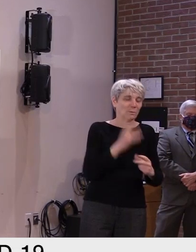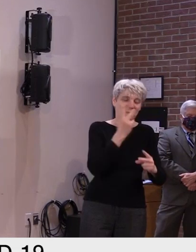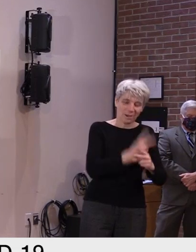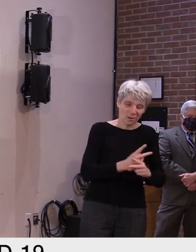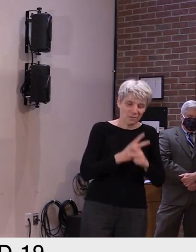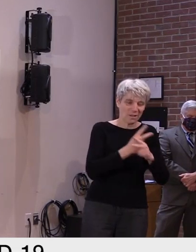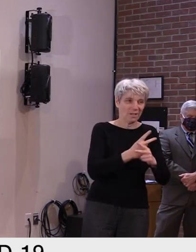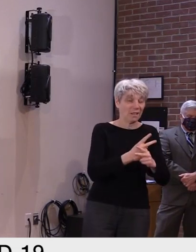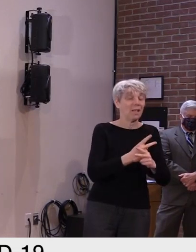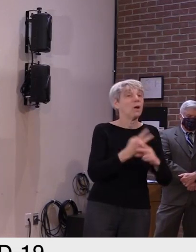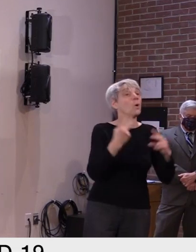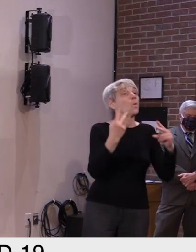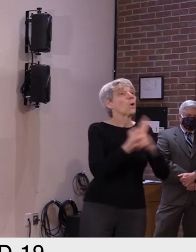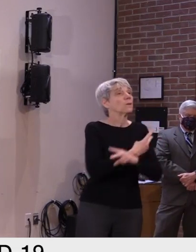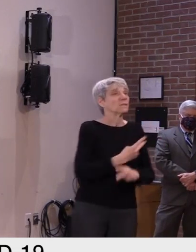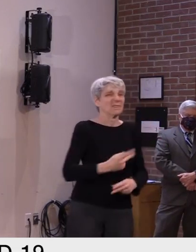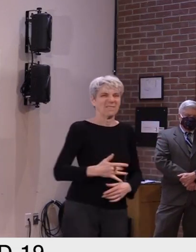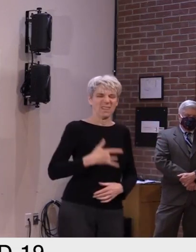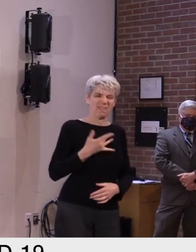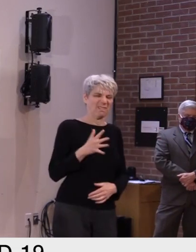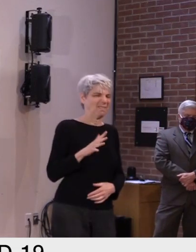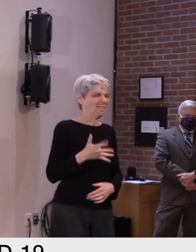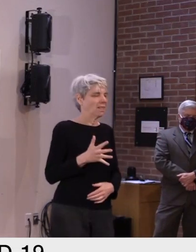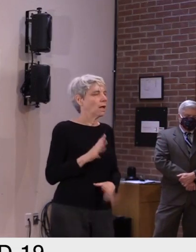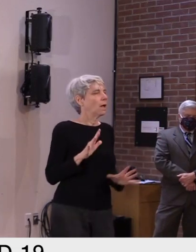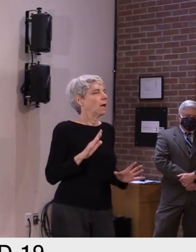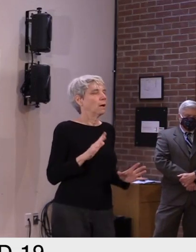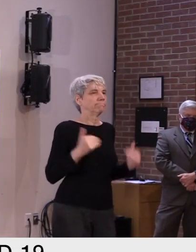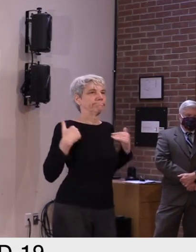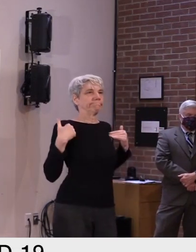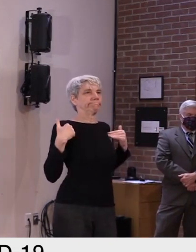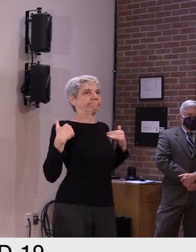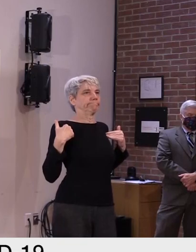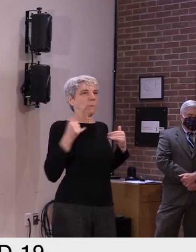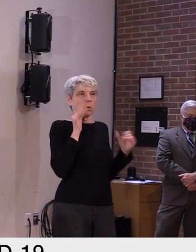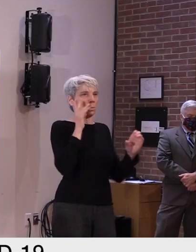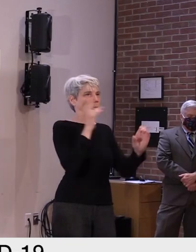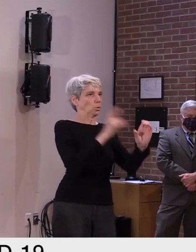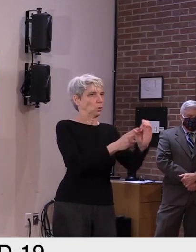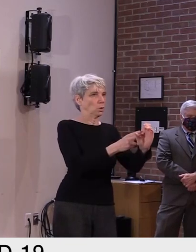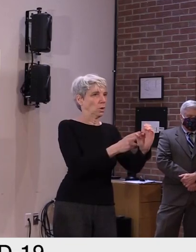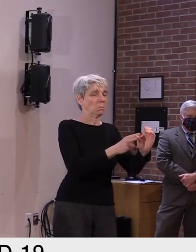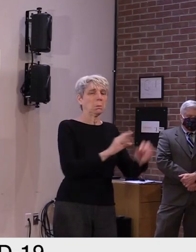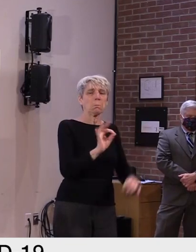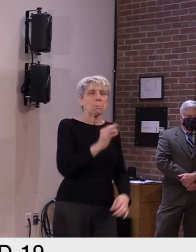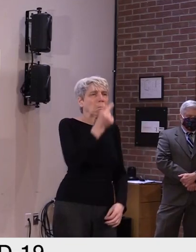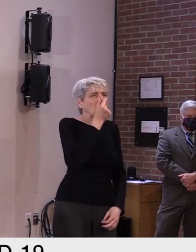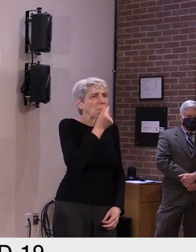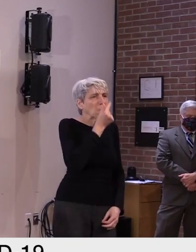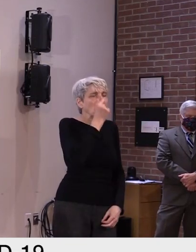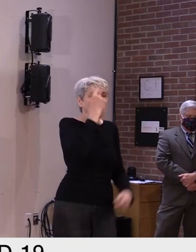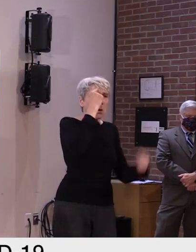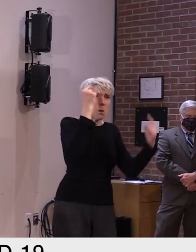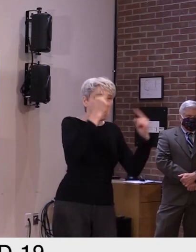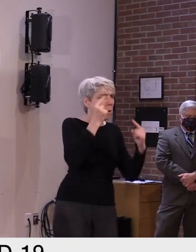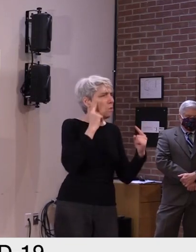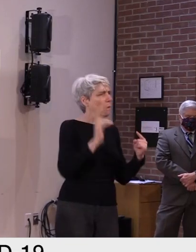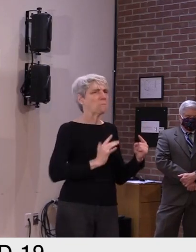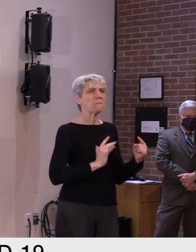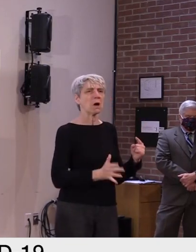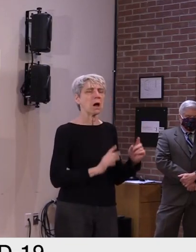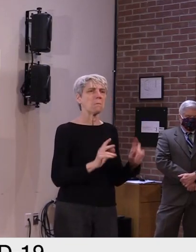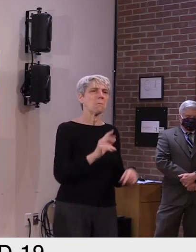well. Even a headache or a runny nose, things you wouldn't commonly think of as symptoms, could be a sign of the